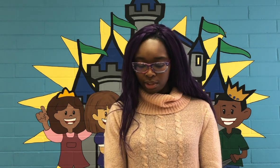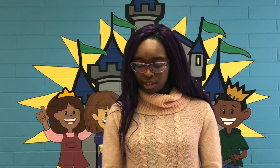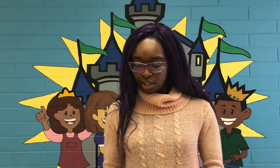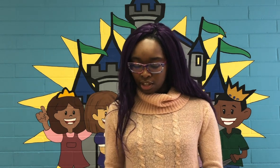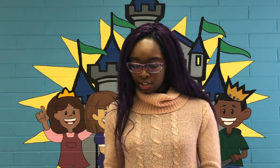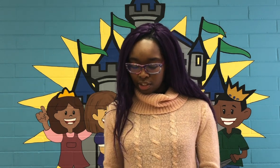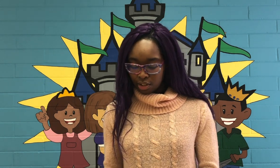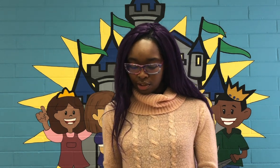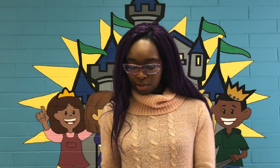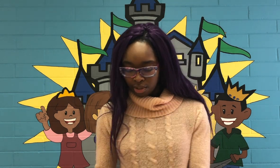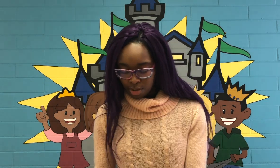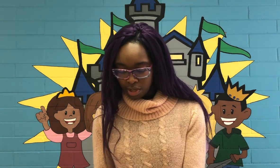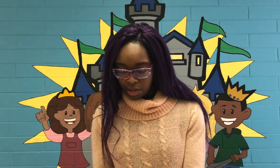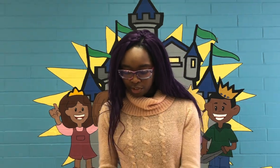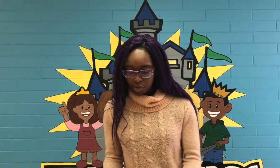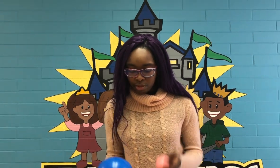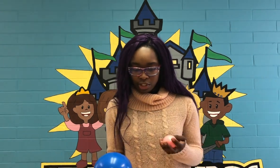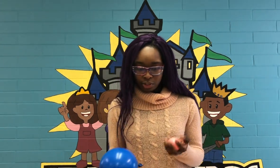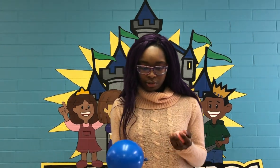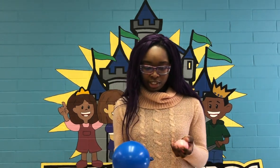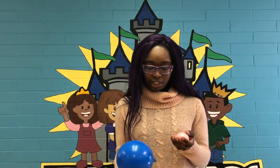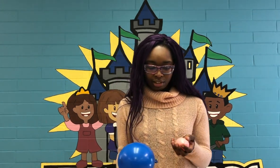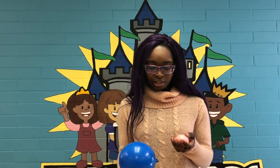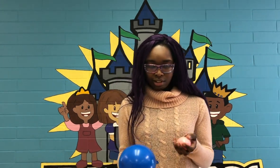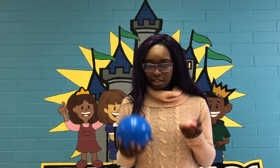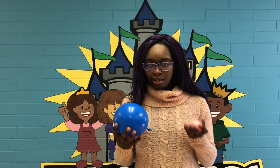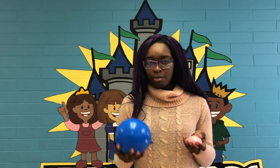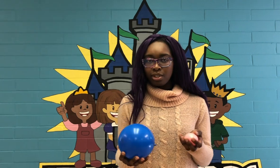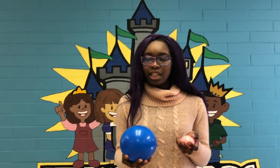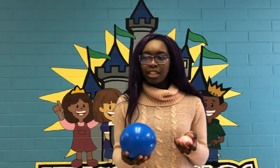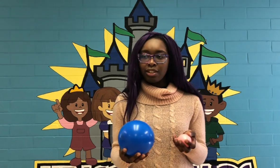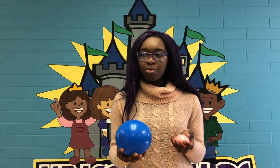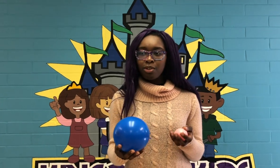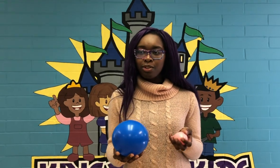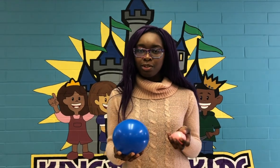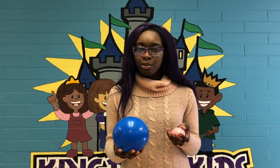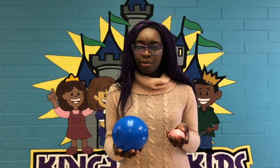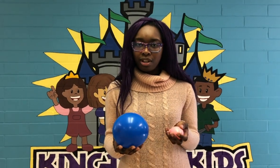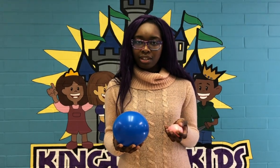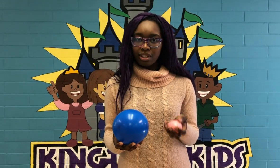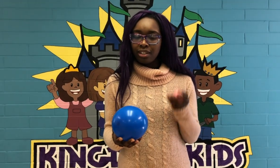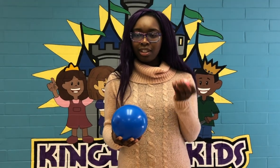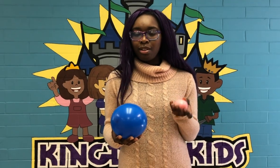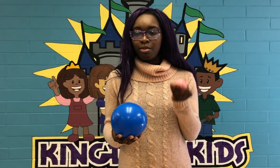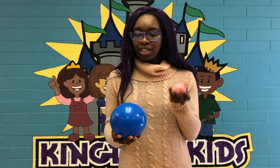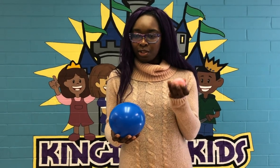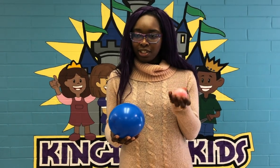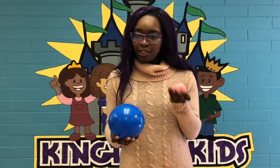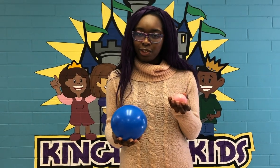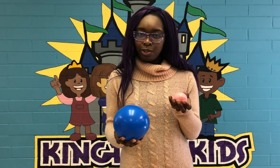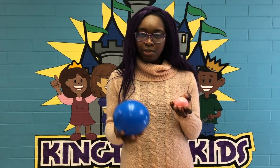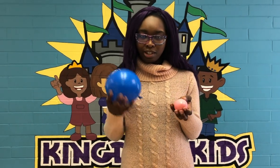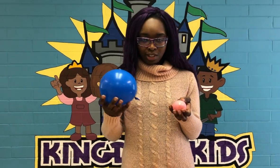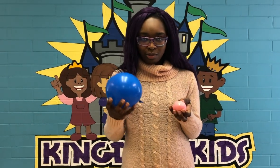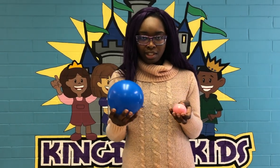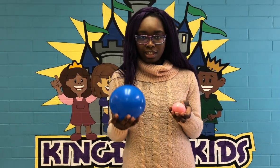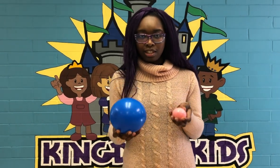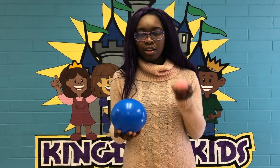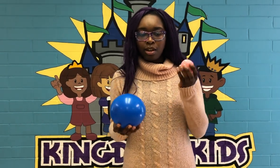be. So you have two balloons. Pretend that they're both filled with water, but this one is filled with water, this one isn't.